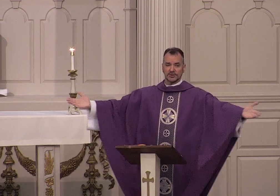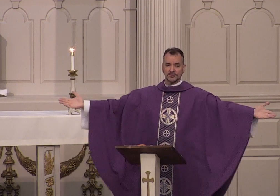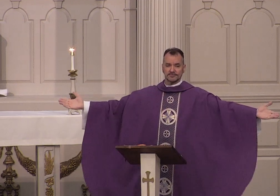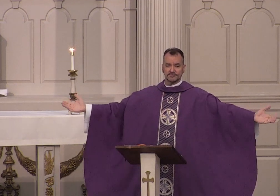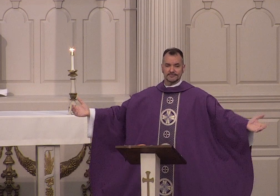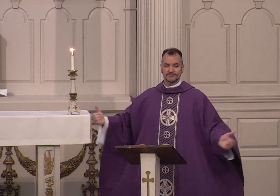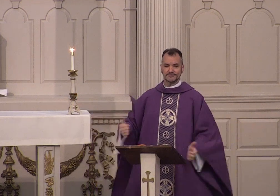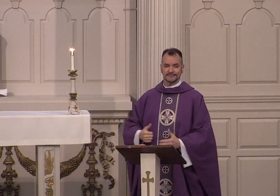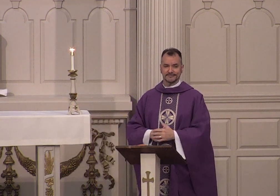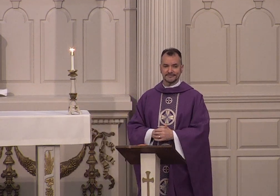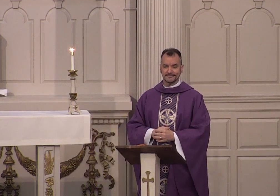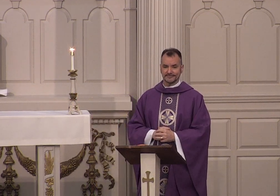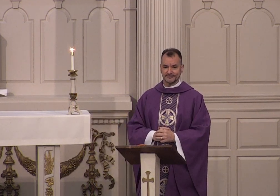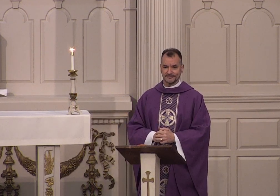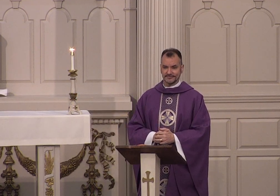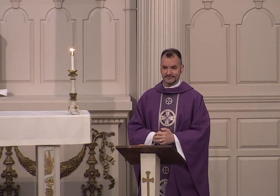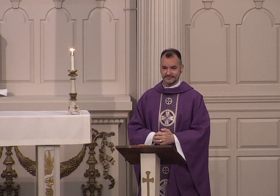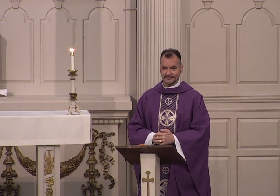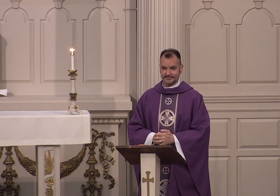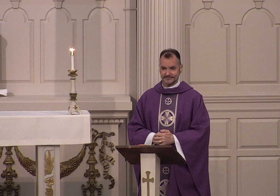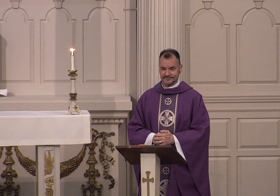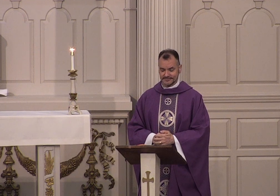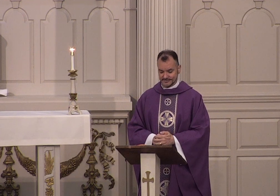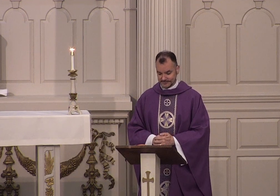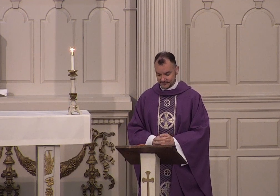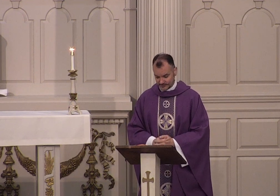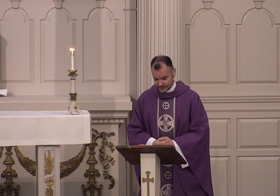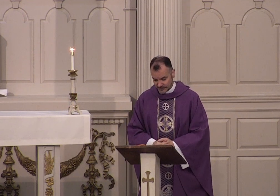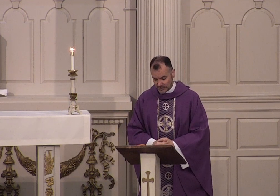all. With your spirit.